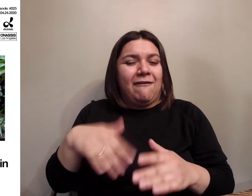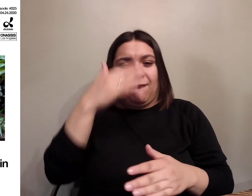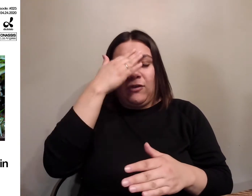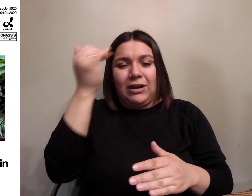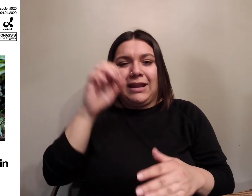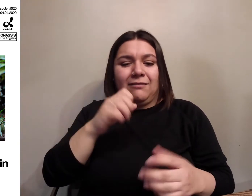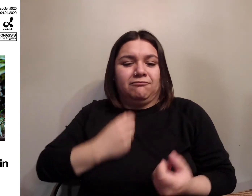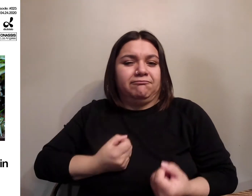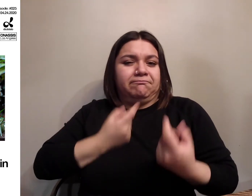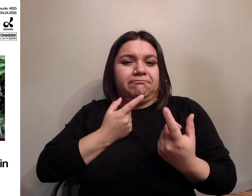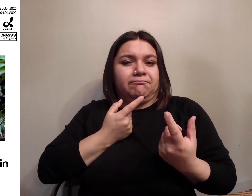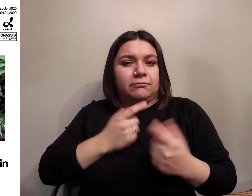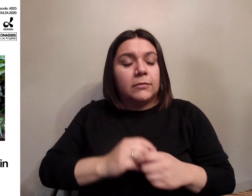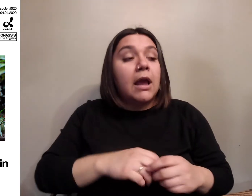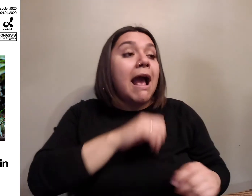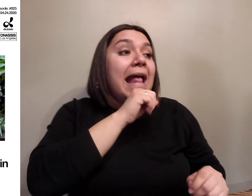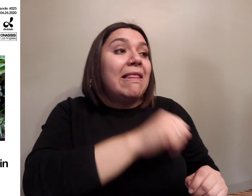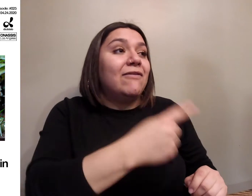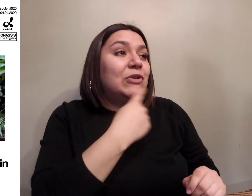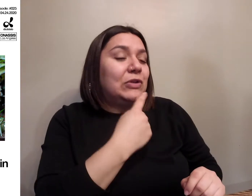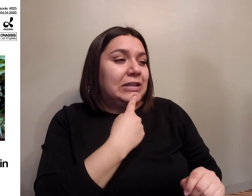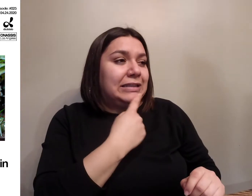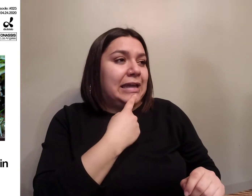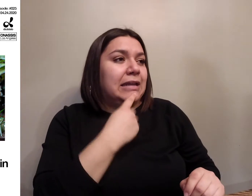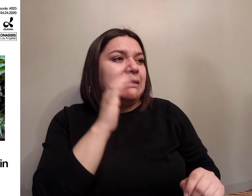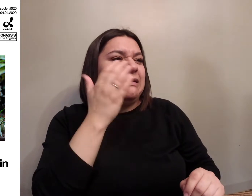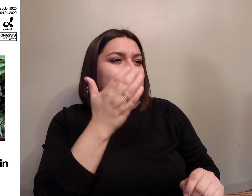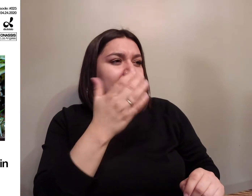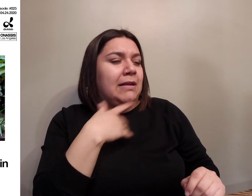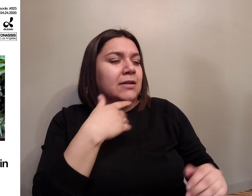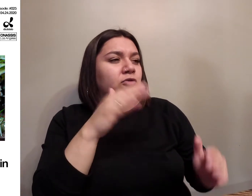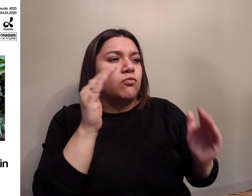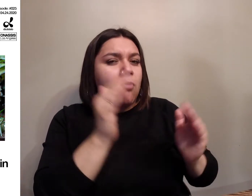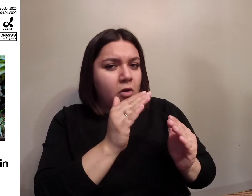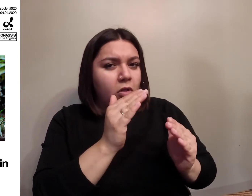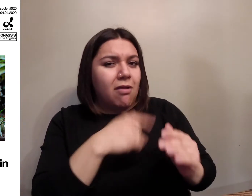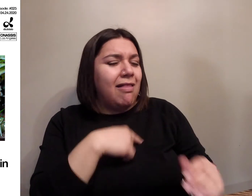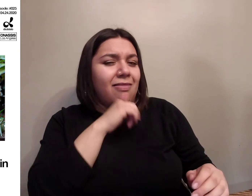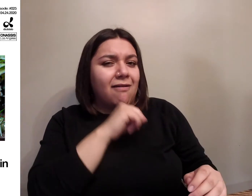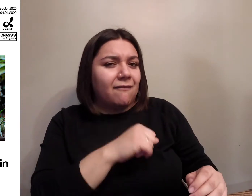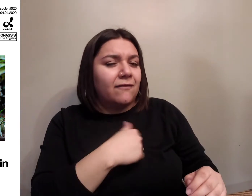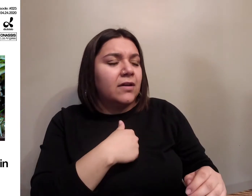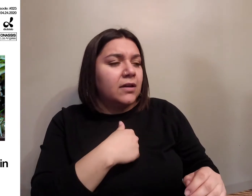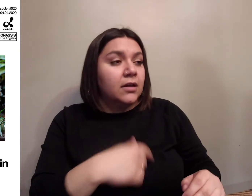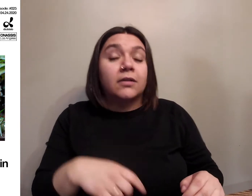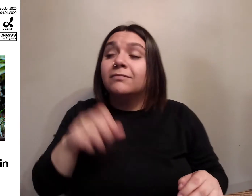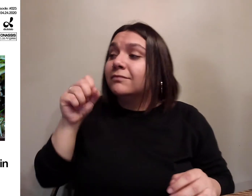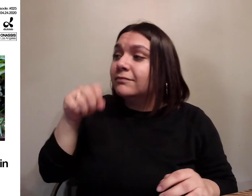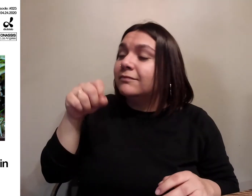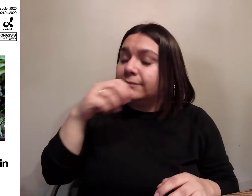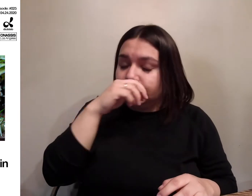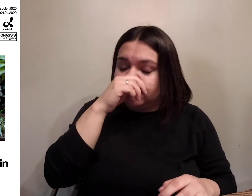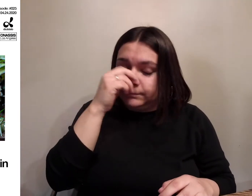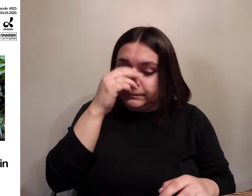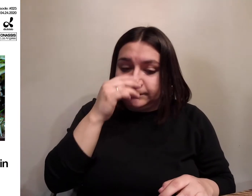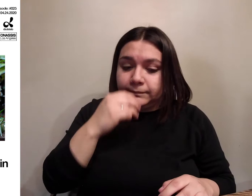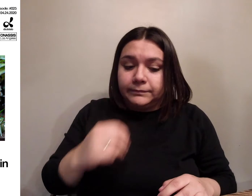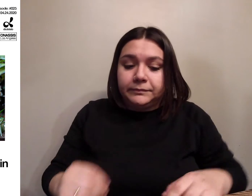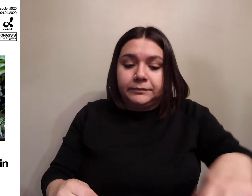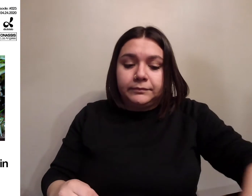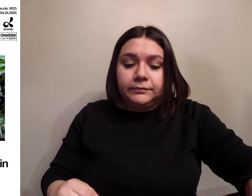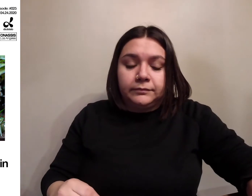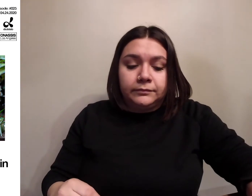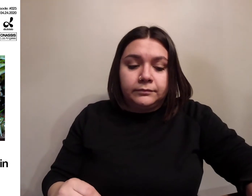our cognitive angle a little bit, and never to lose sight of empathy. I love the fact that you